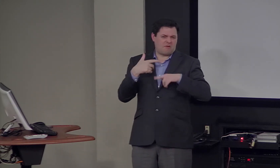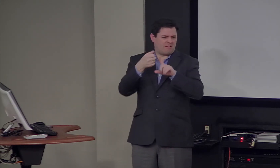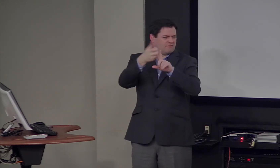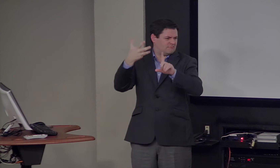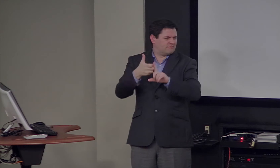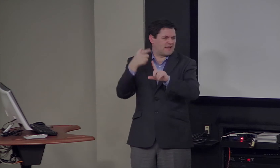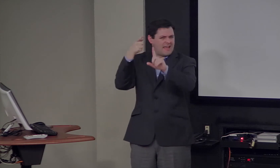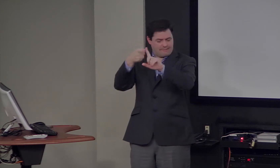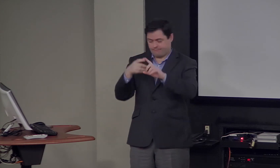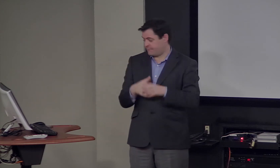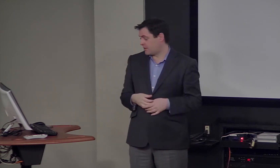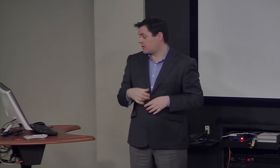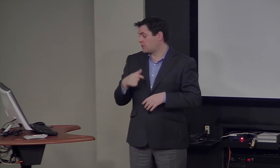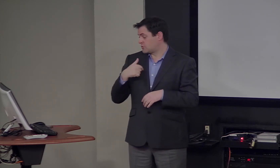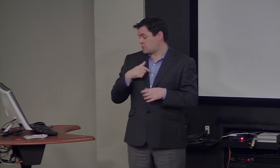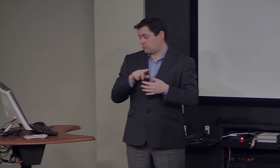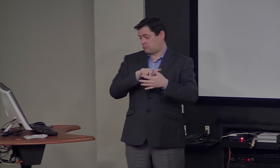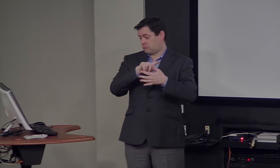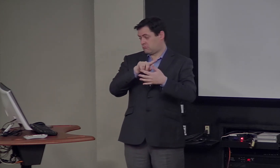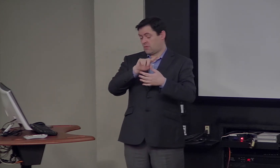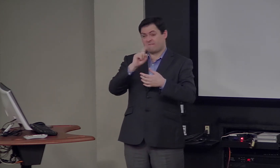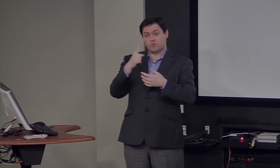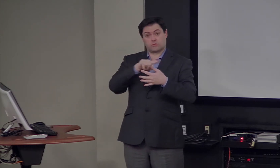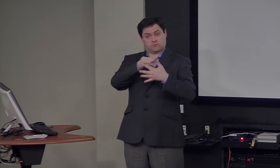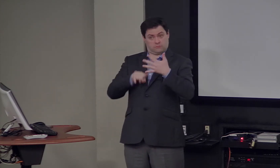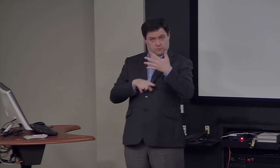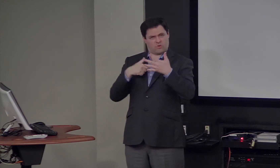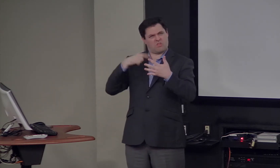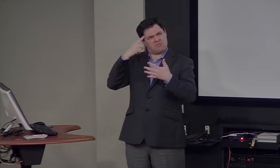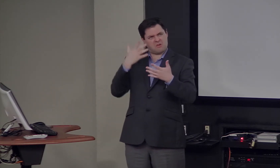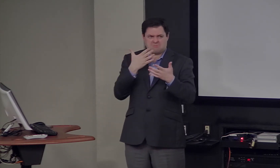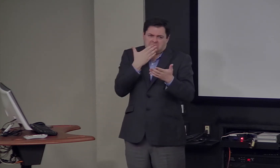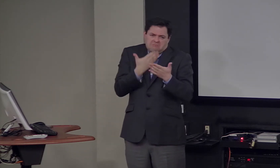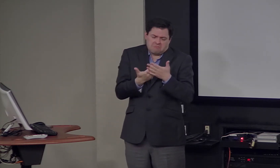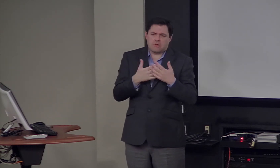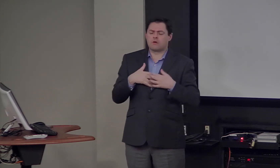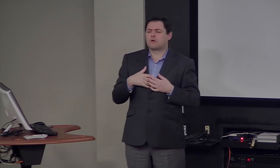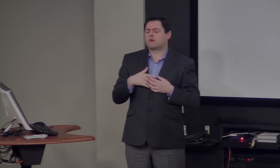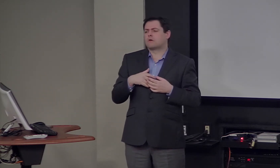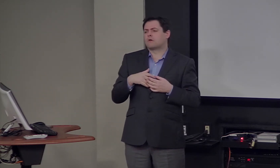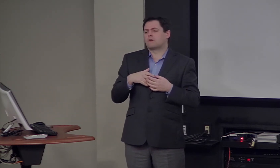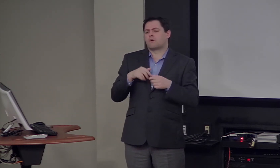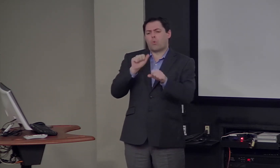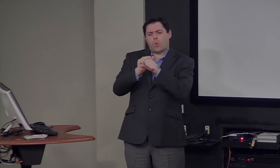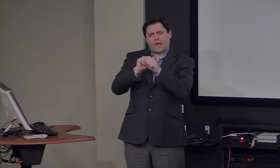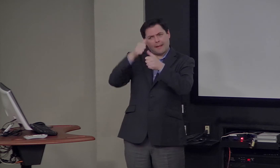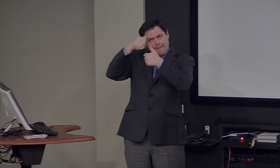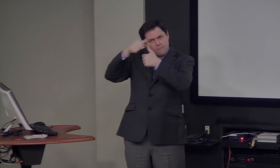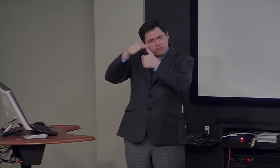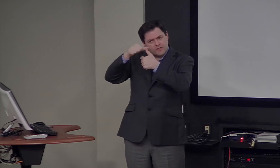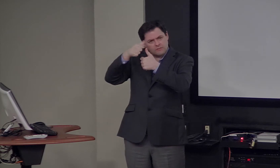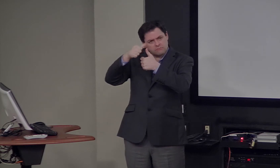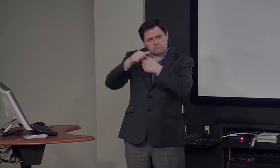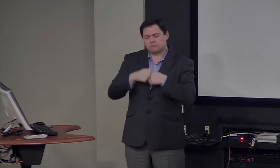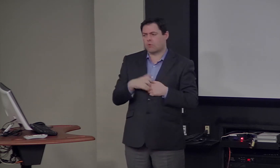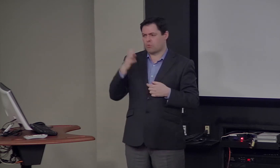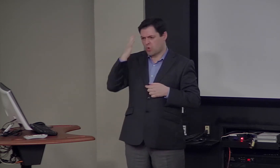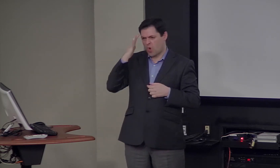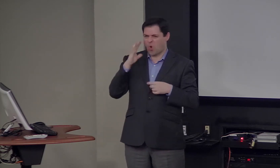might be somewhat familiar to you, but nonetheless, I'll walk you through each of these. We felt that these tests would get at what we were